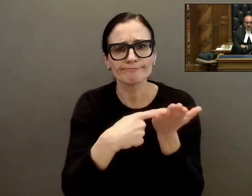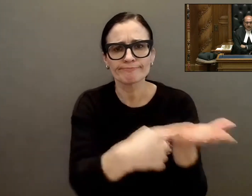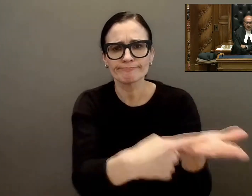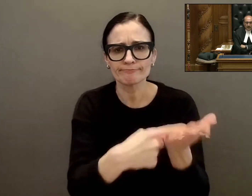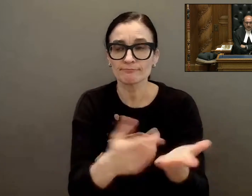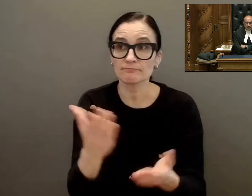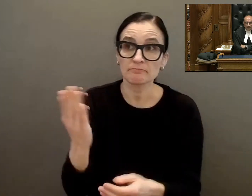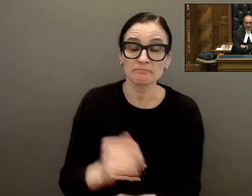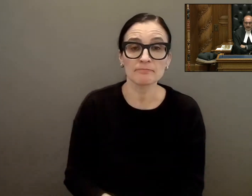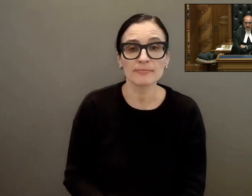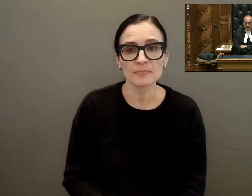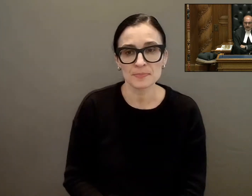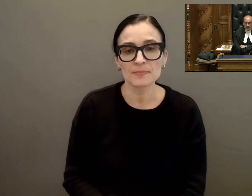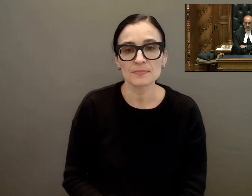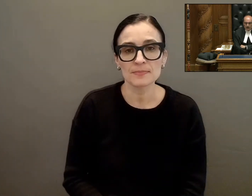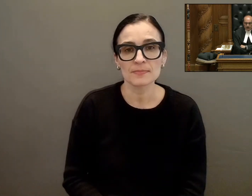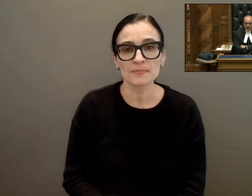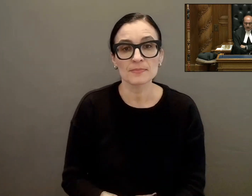Minister of Labour.